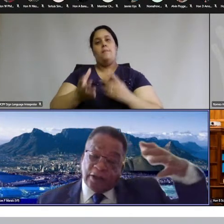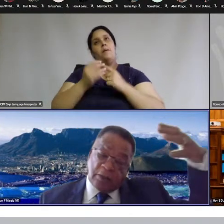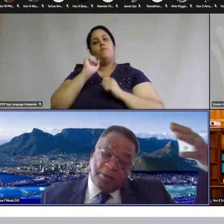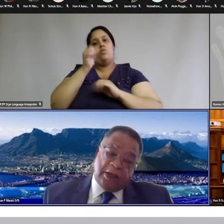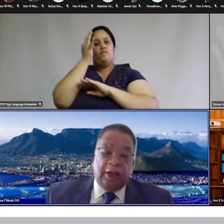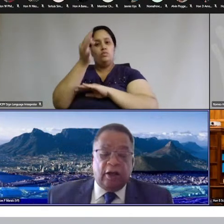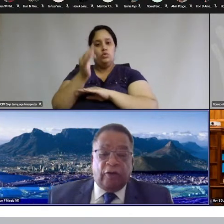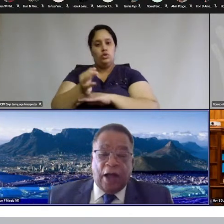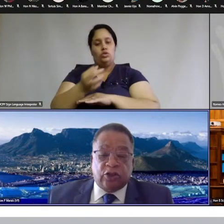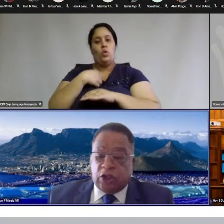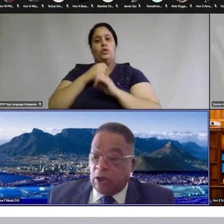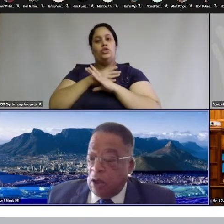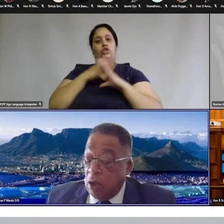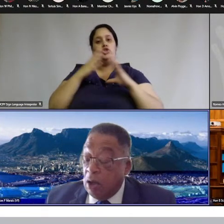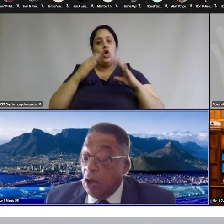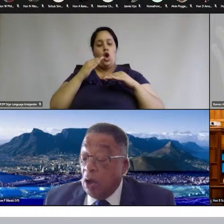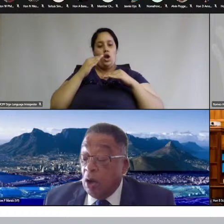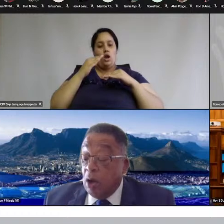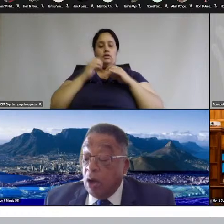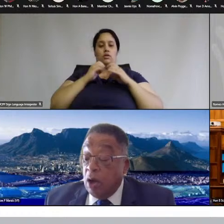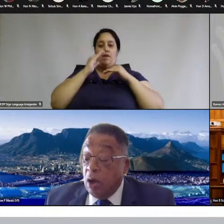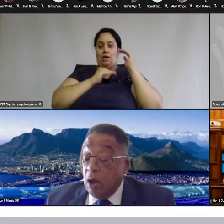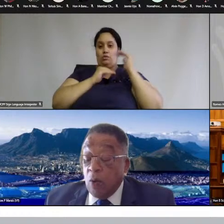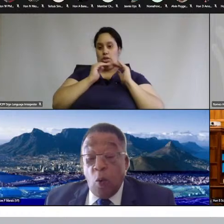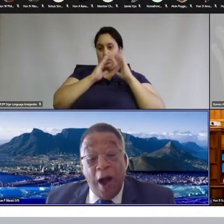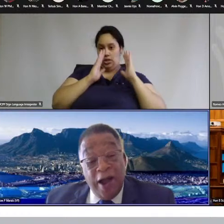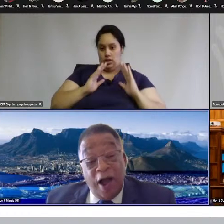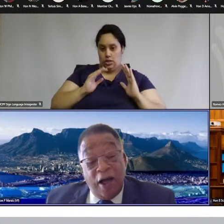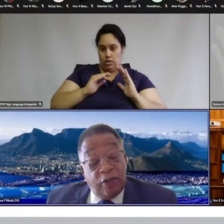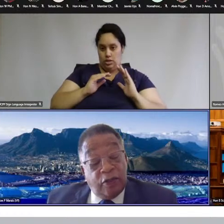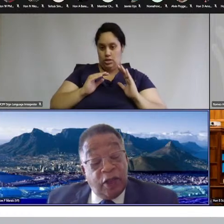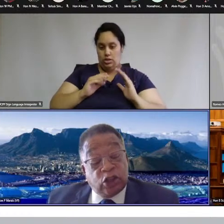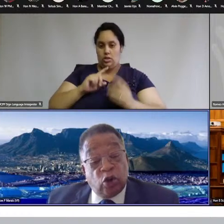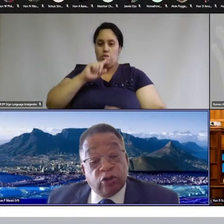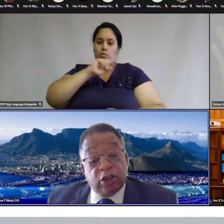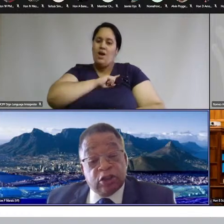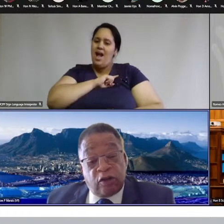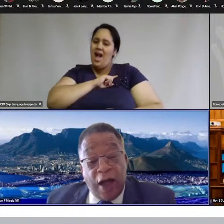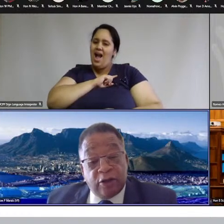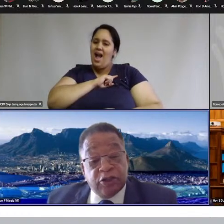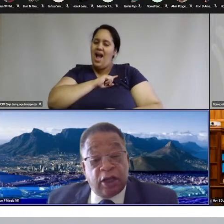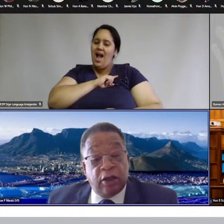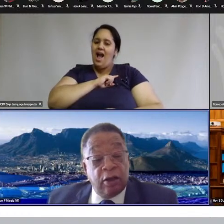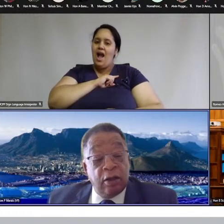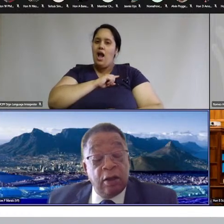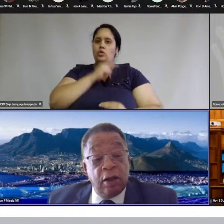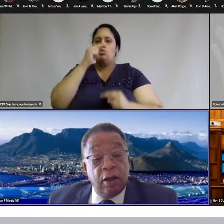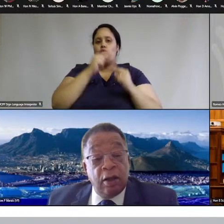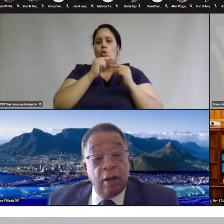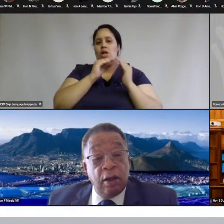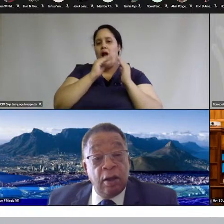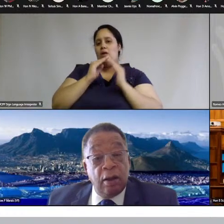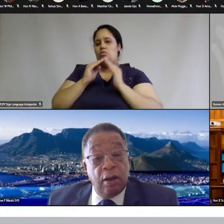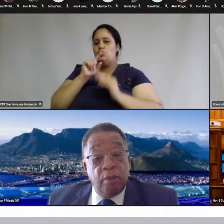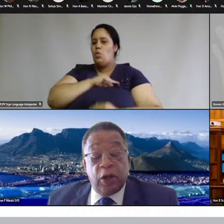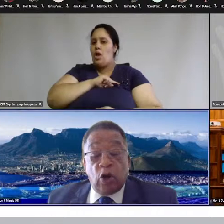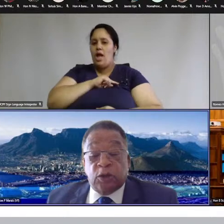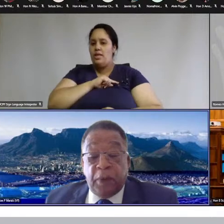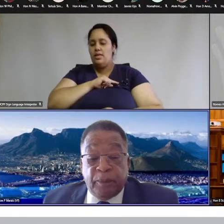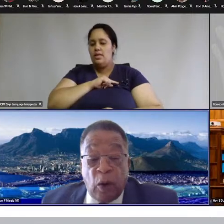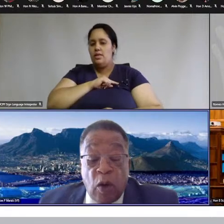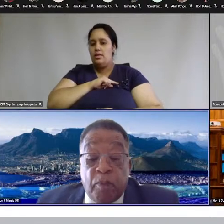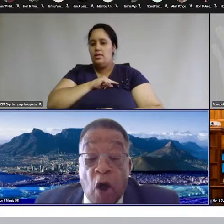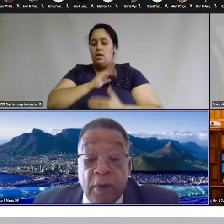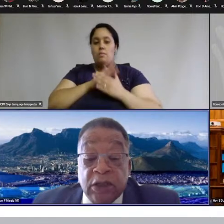start right at the beginning of housing. Why are there shortages of housing?